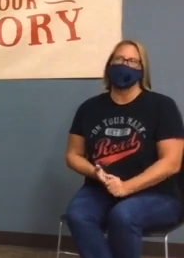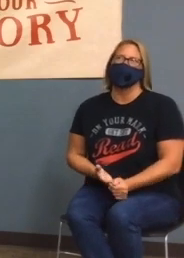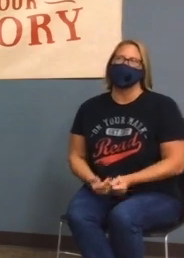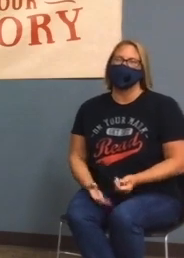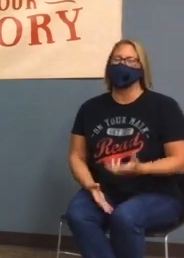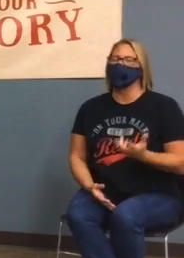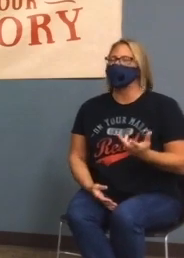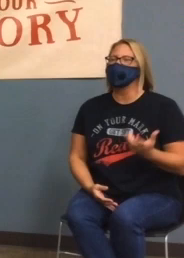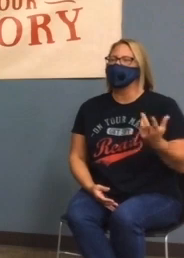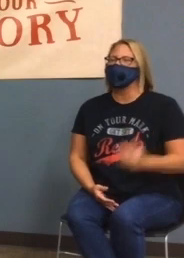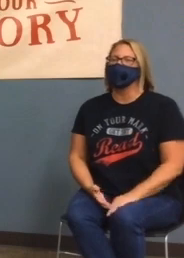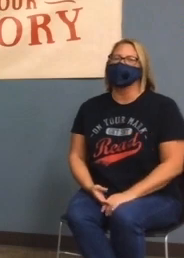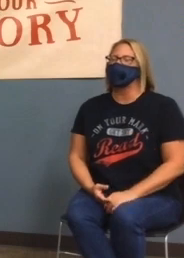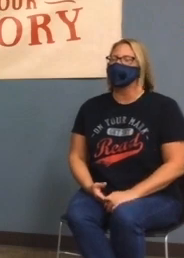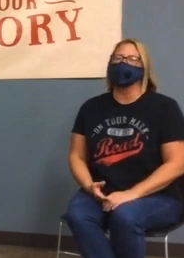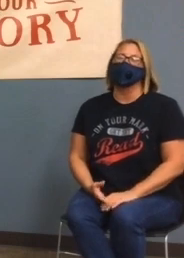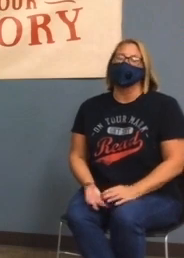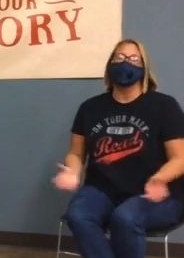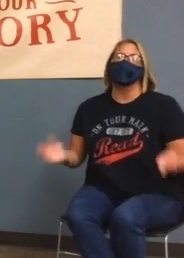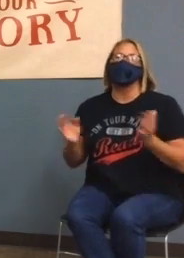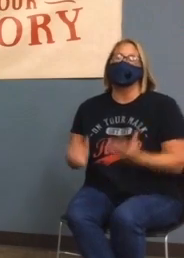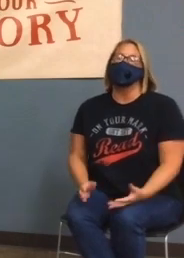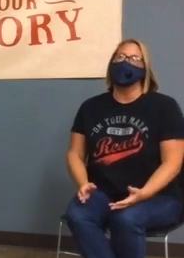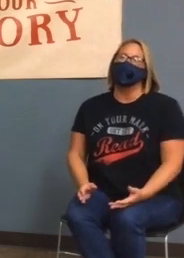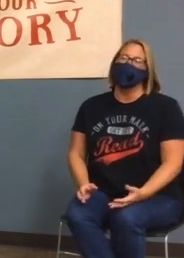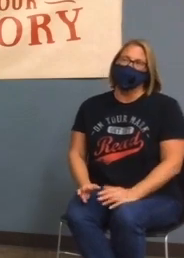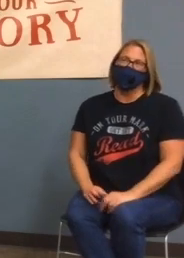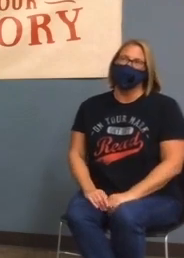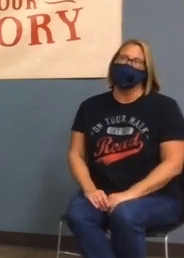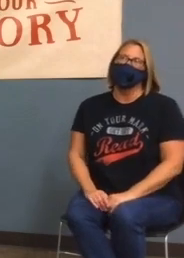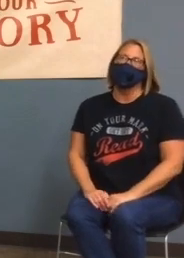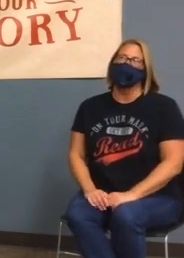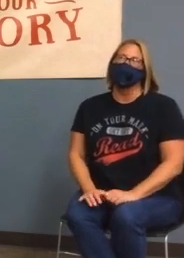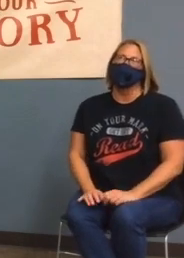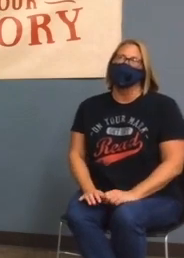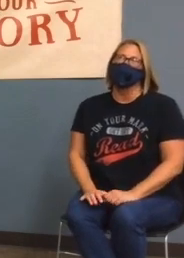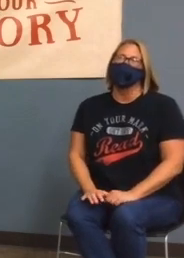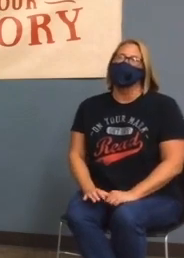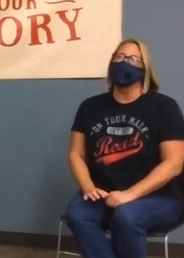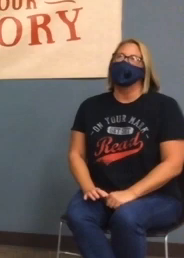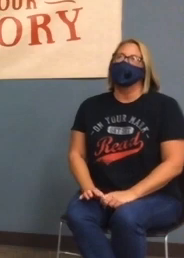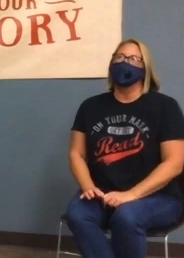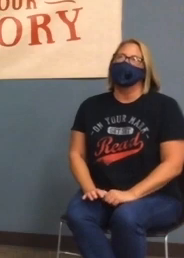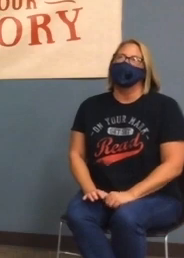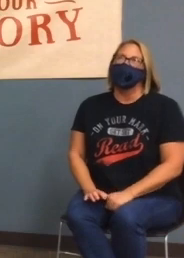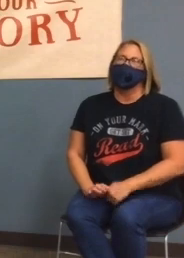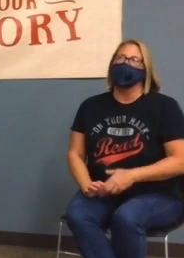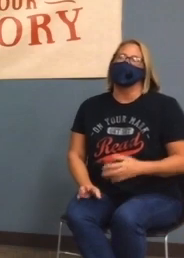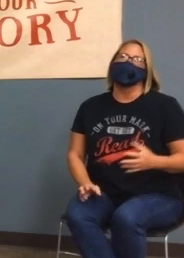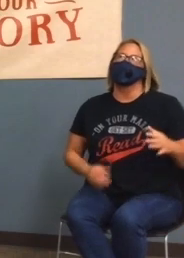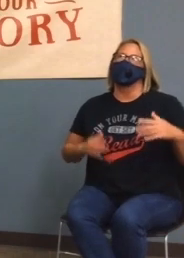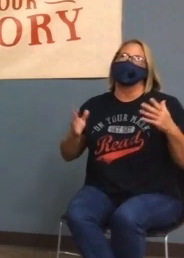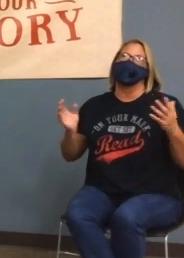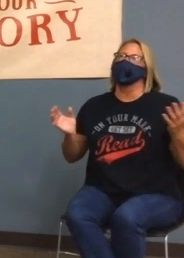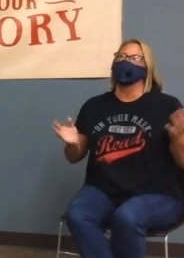Fun Family Friday that I came up with the name of, and I can't even remember it. So what it is, it's going to try to be something different than on Friday